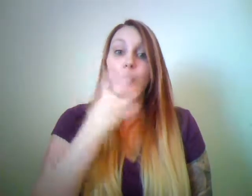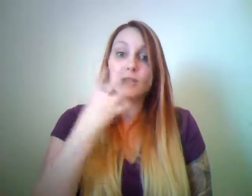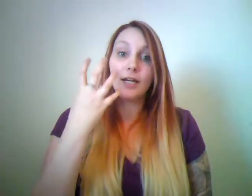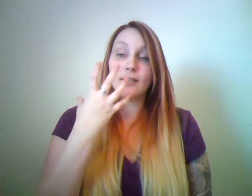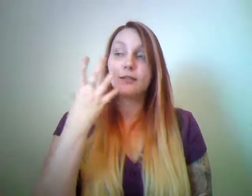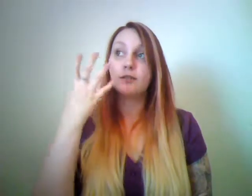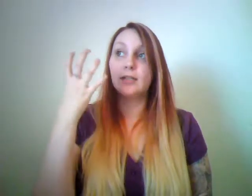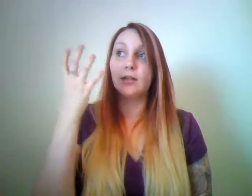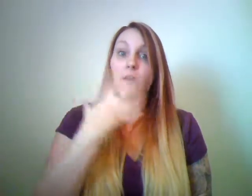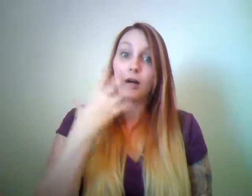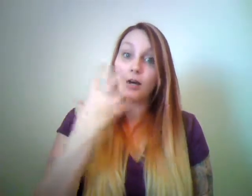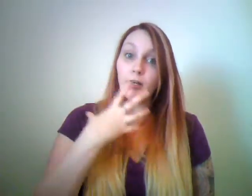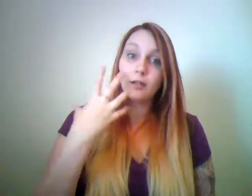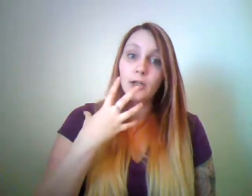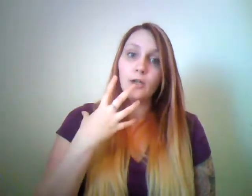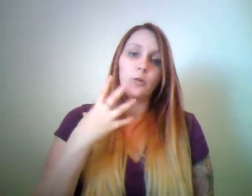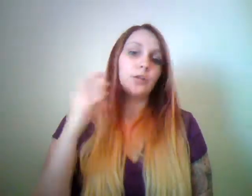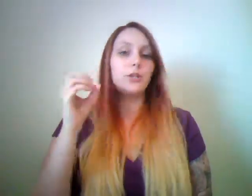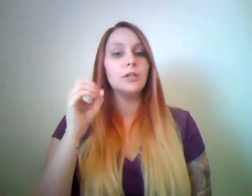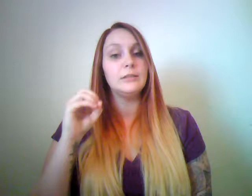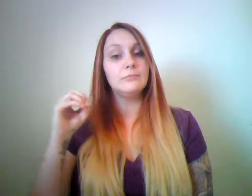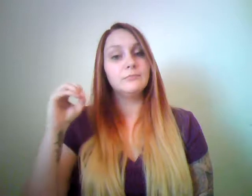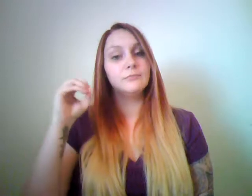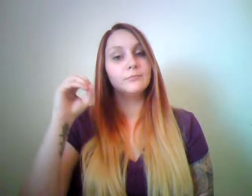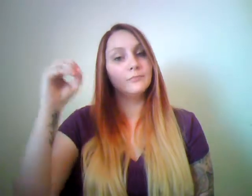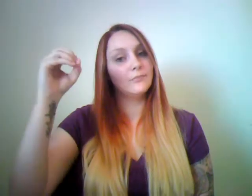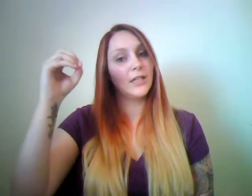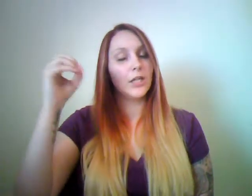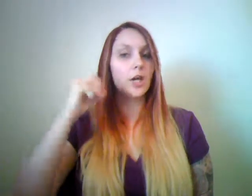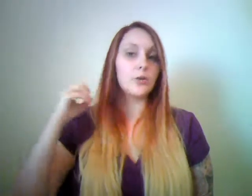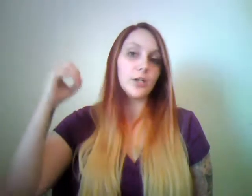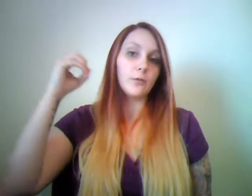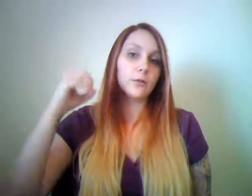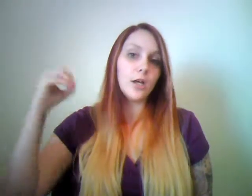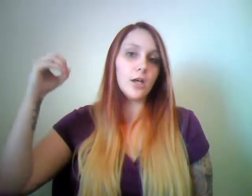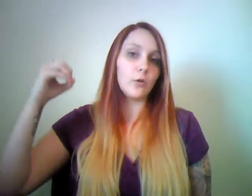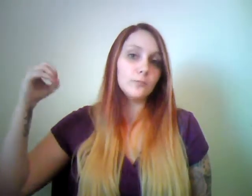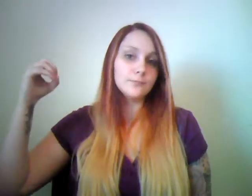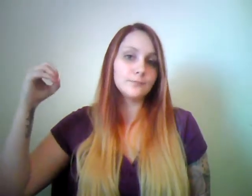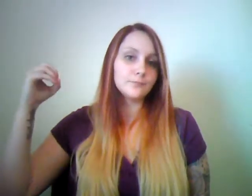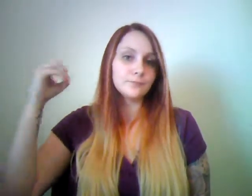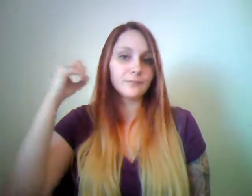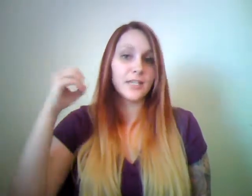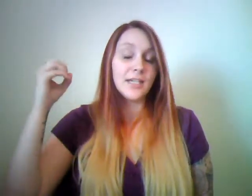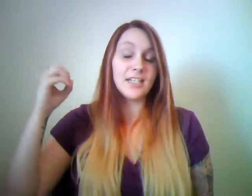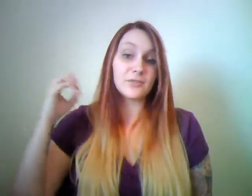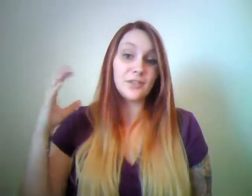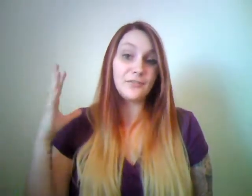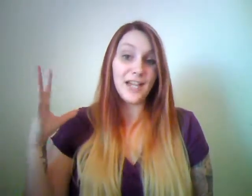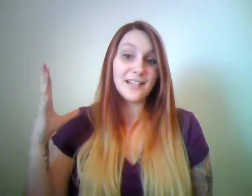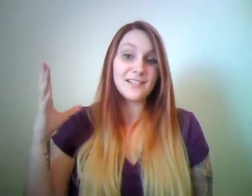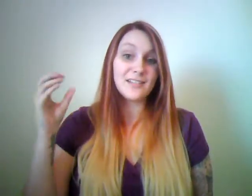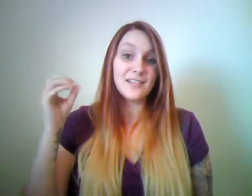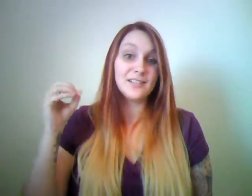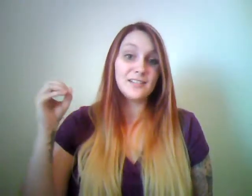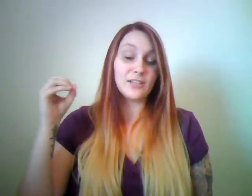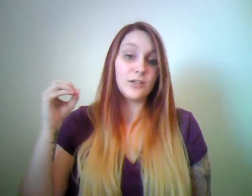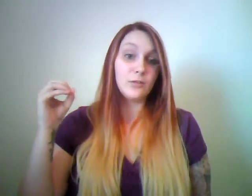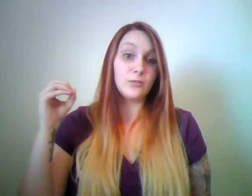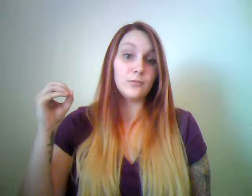like an aw, or you can make an O and go oh. It's really fast, so, you